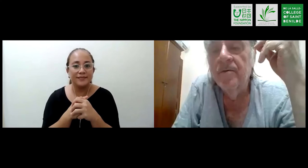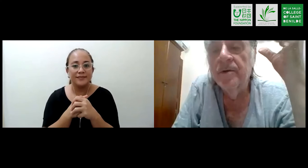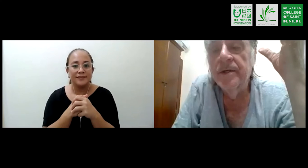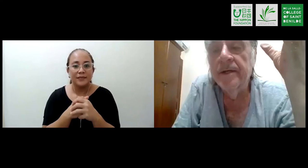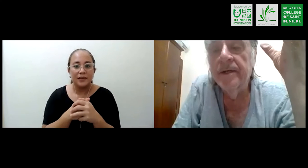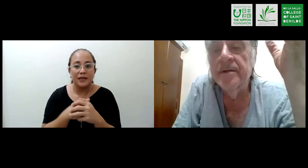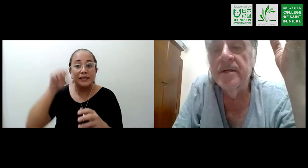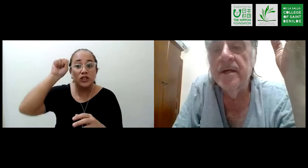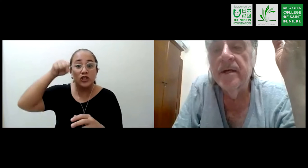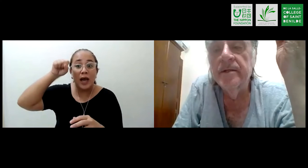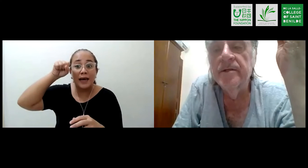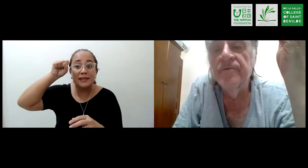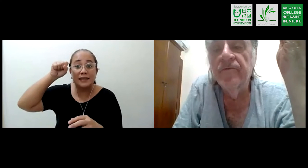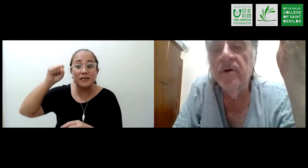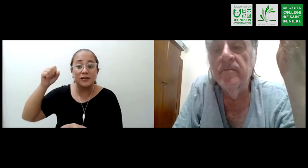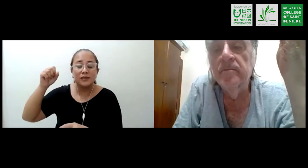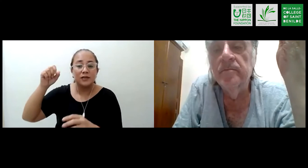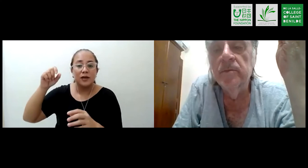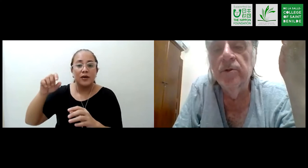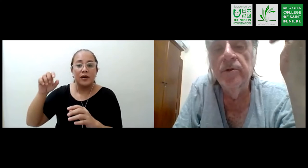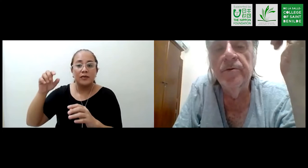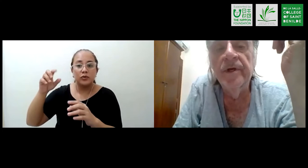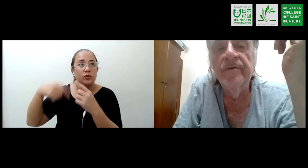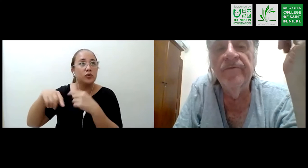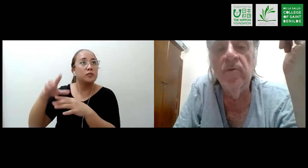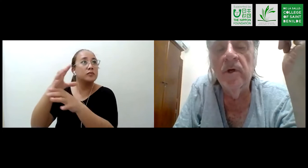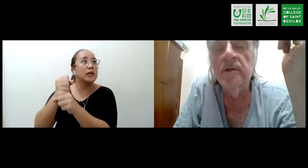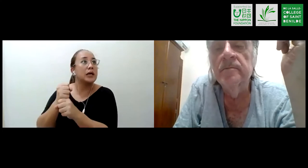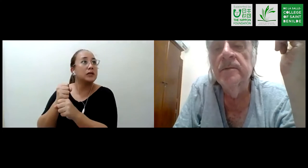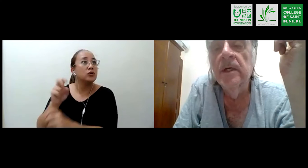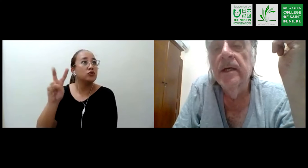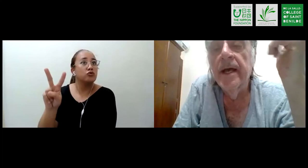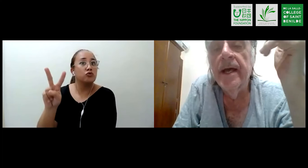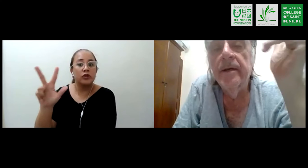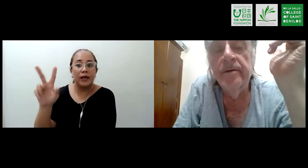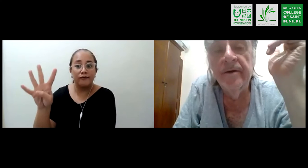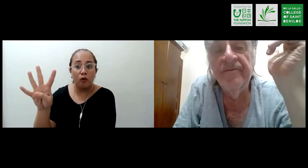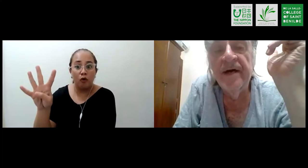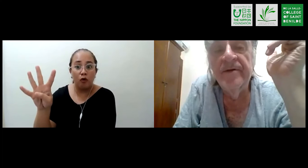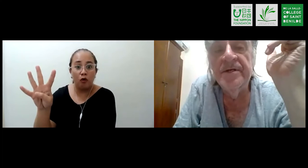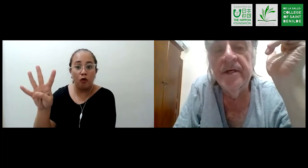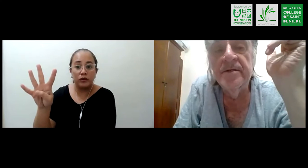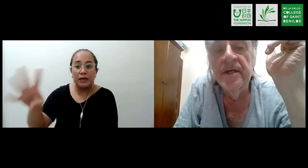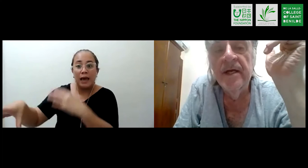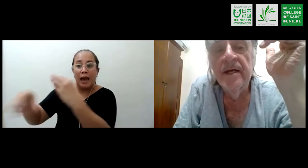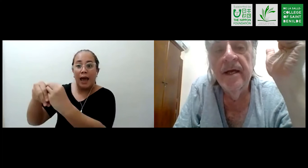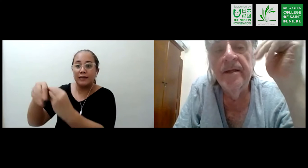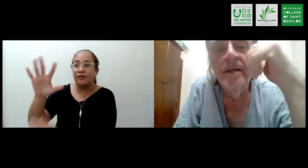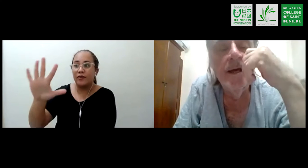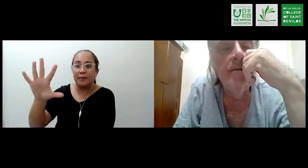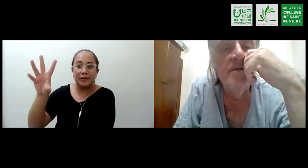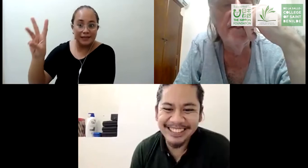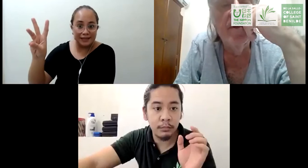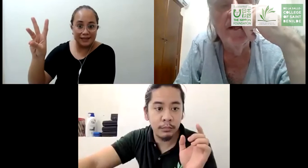Shock's group with 5 and 6 will take the signs from 2, 3, and 4, add it to their 5 and 6, and then